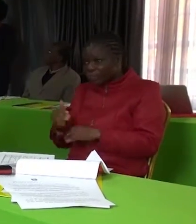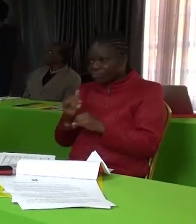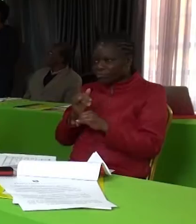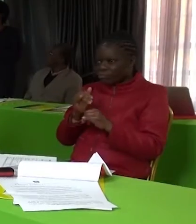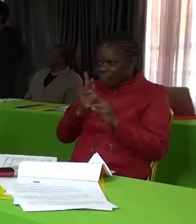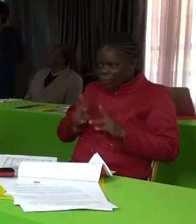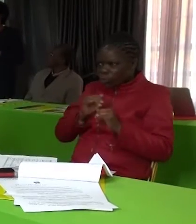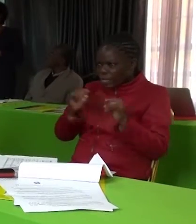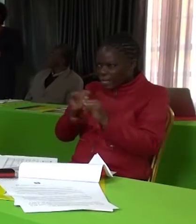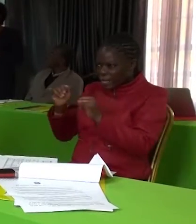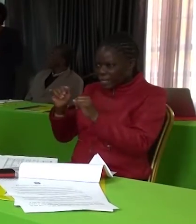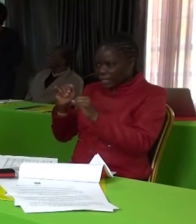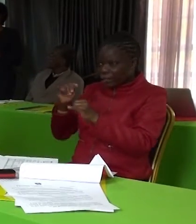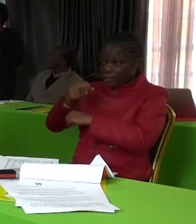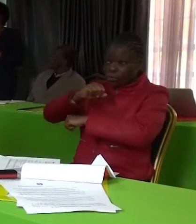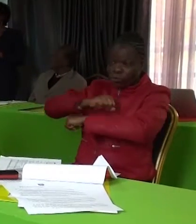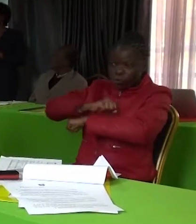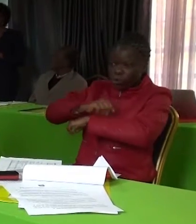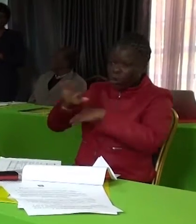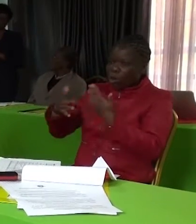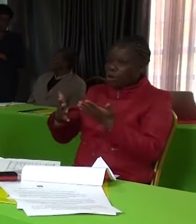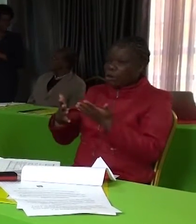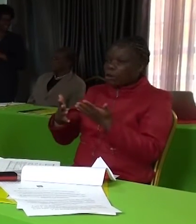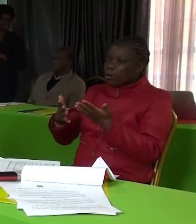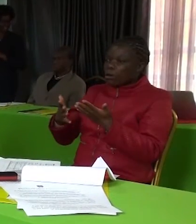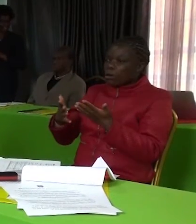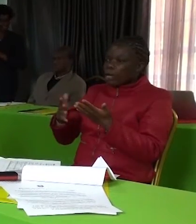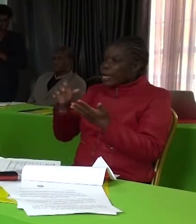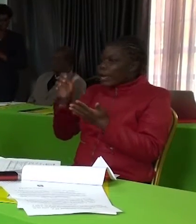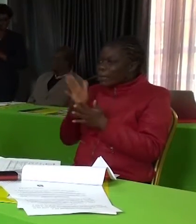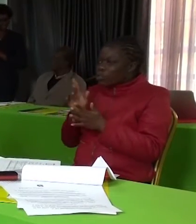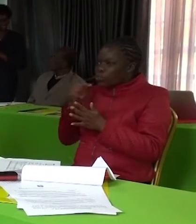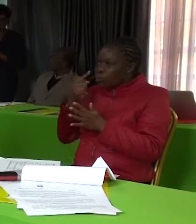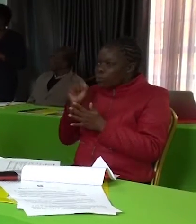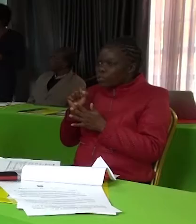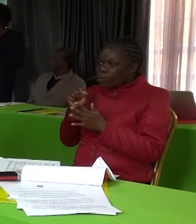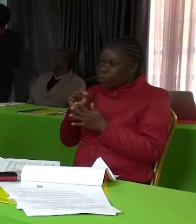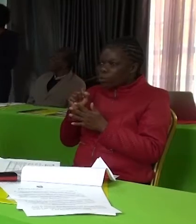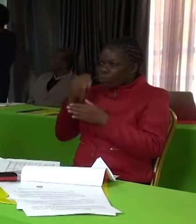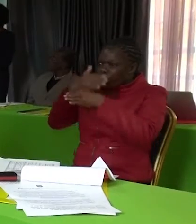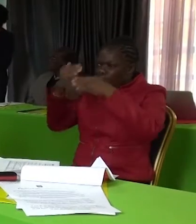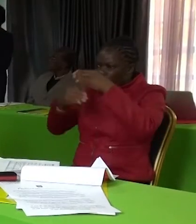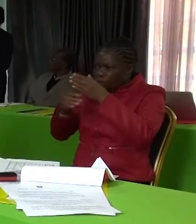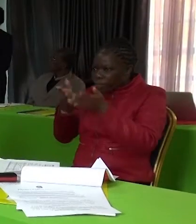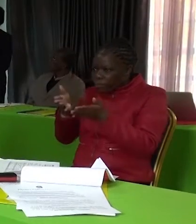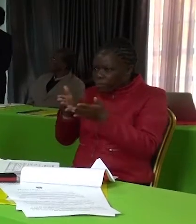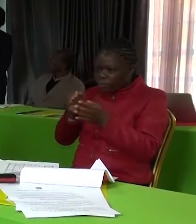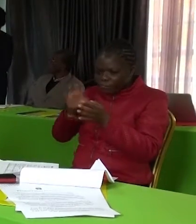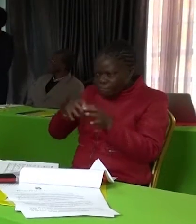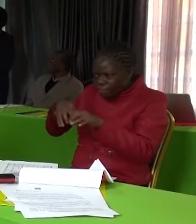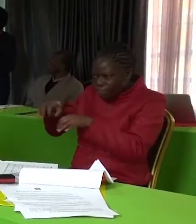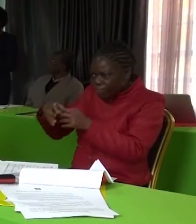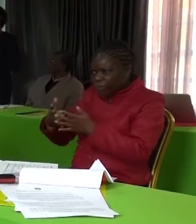improving. Maybe puts some improvised stairs for students to use. Those people in the